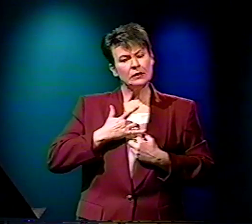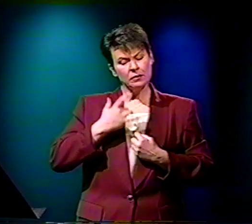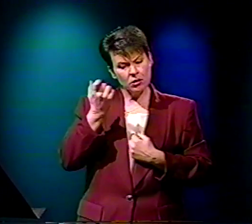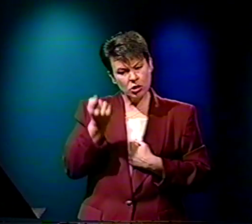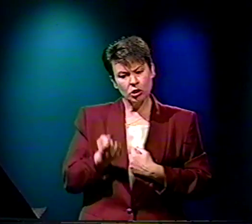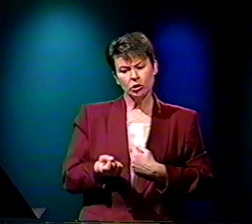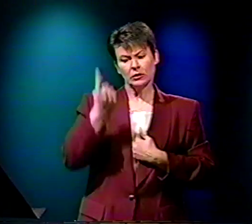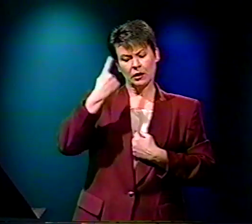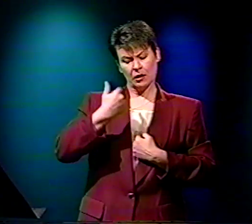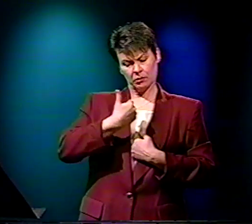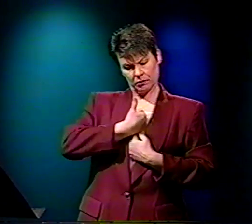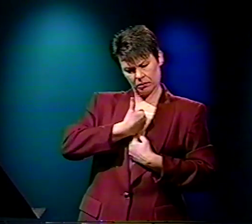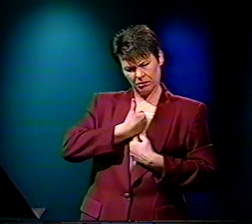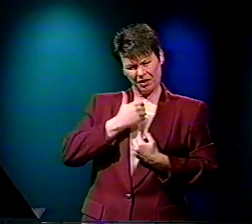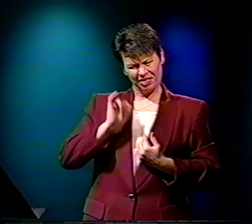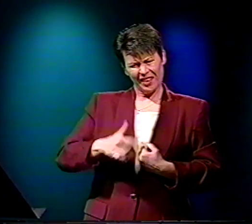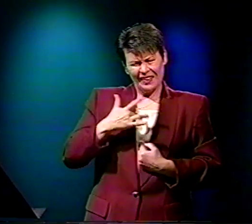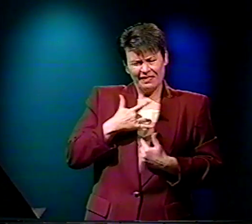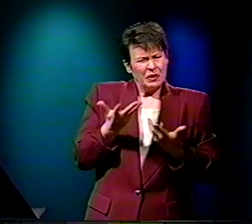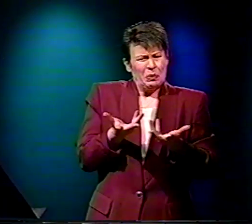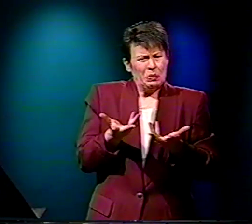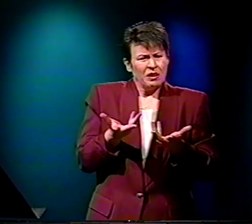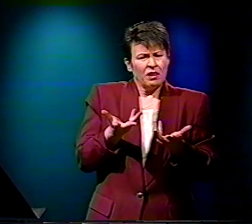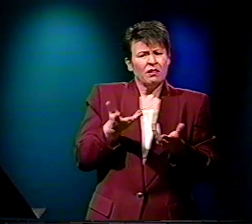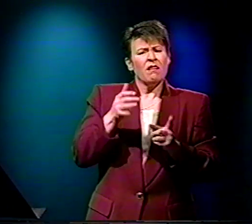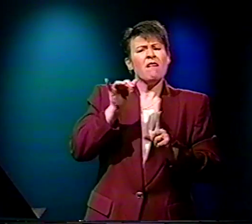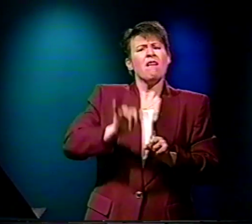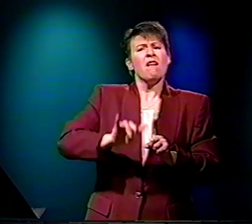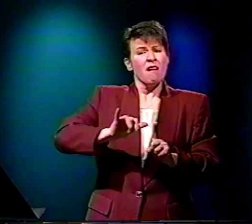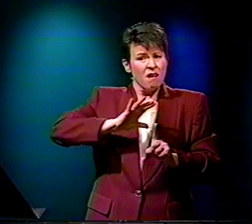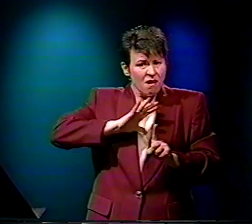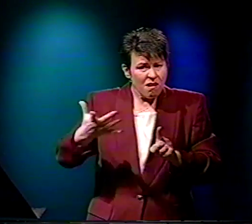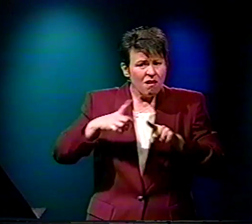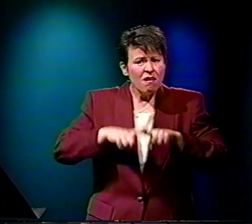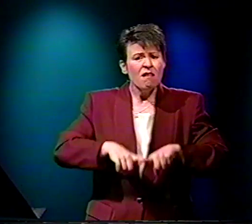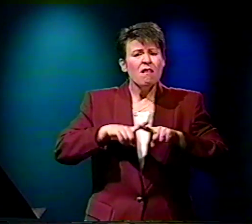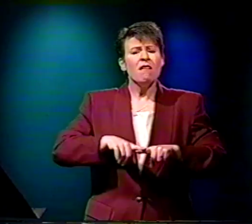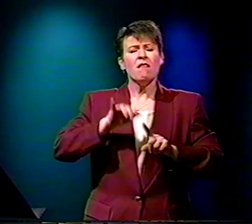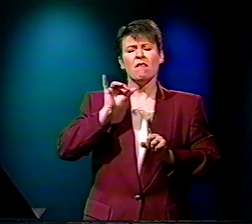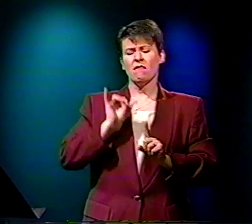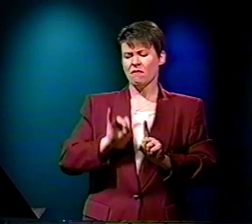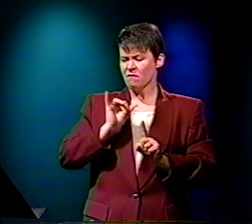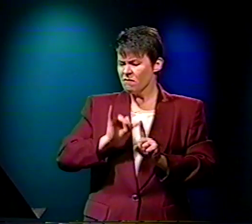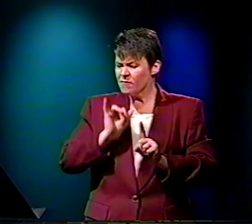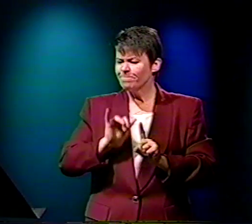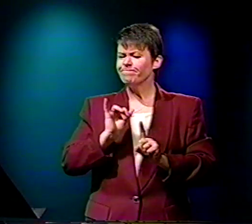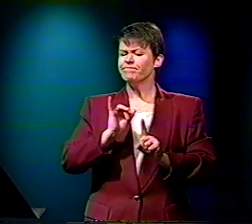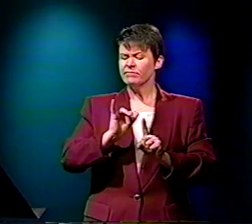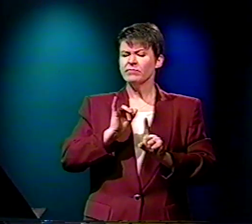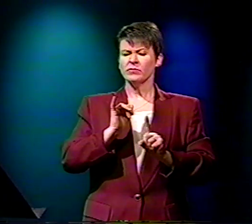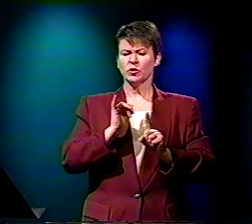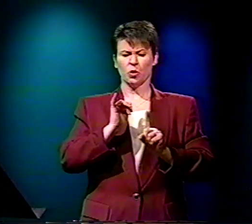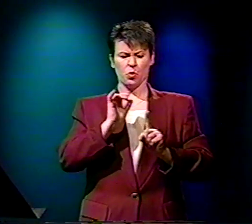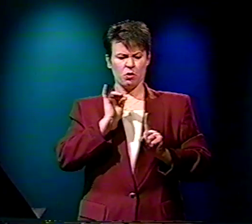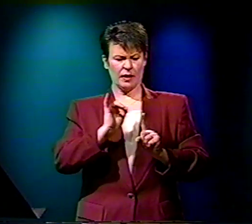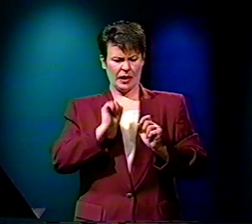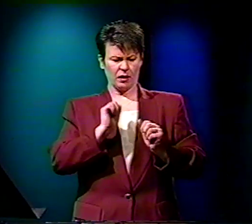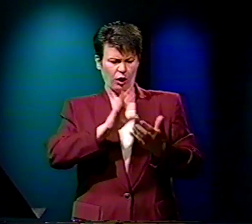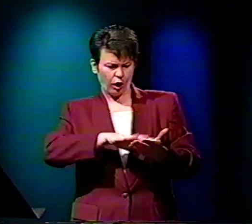They need to address their feelings and understand themselves and recognize what their feelings are, and if there is hostile dependency, then how